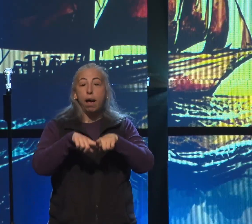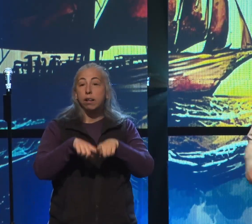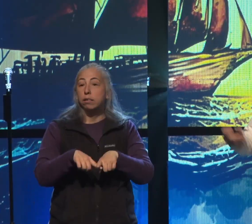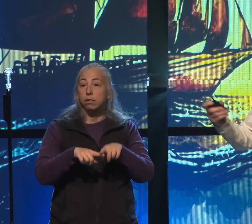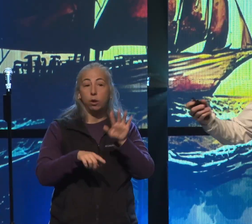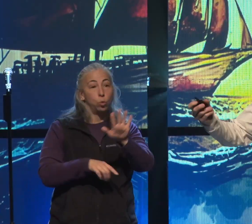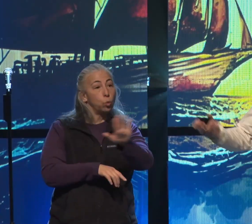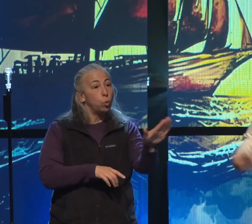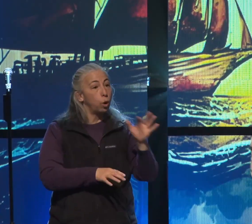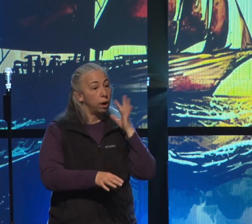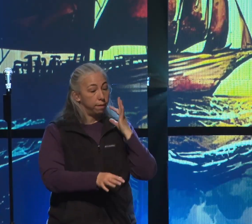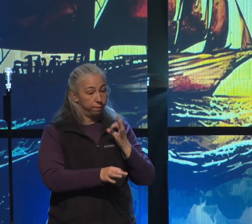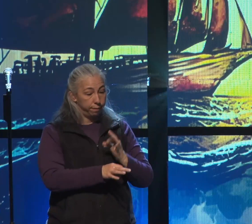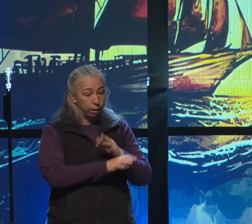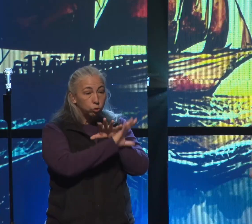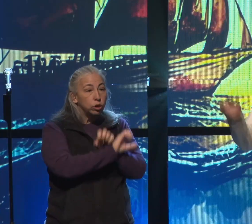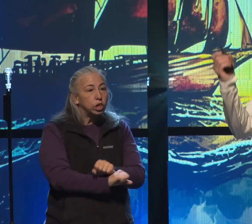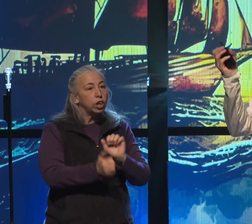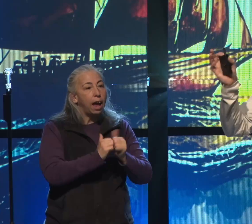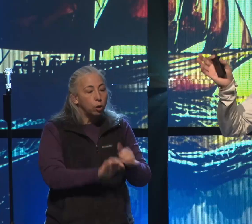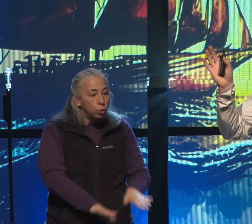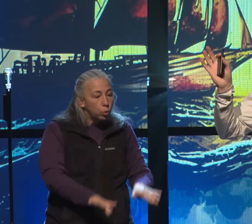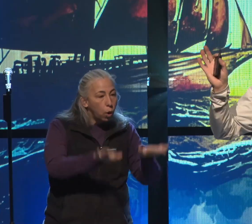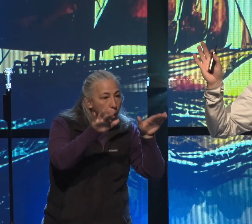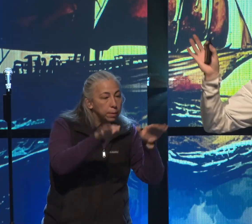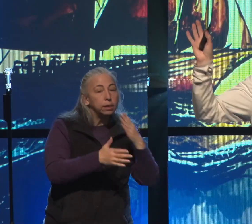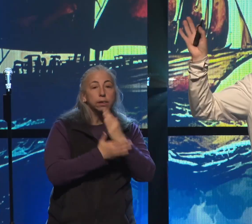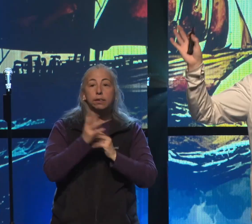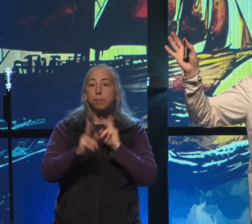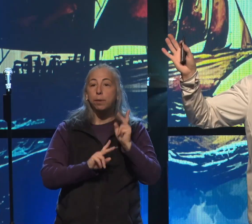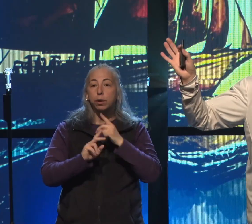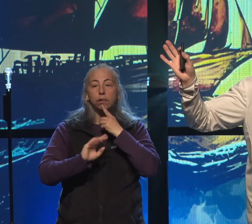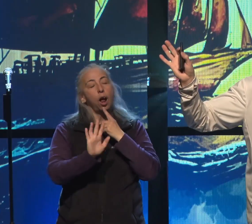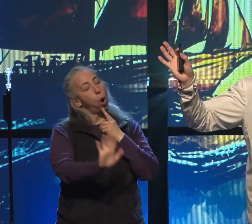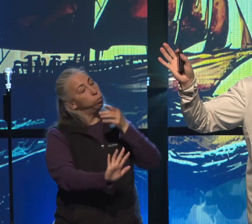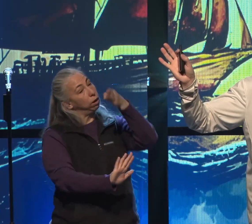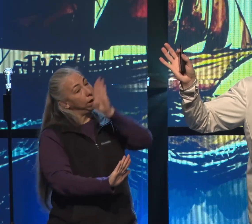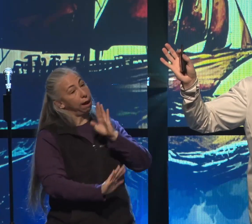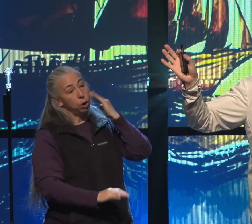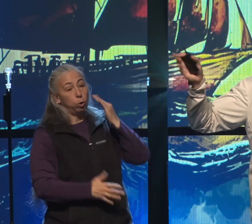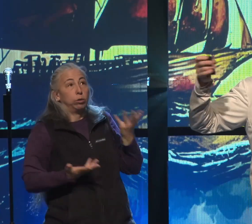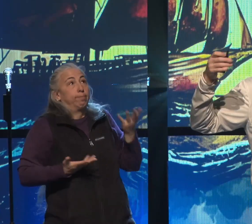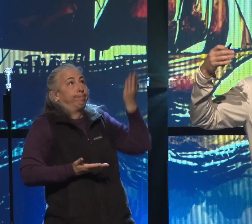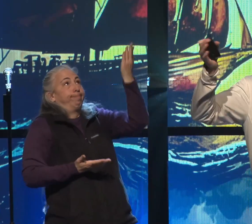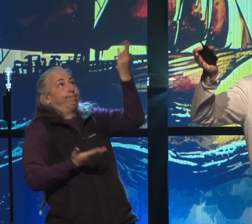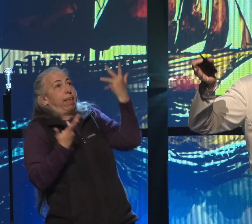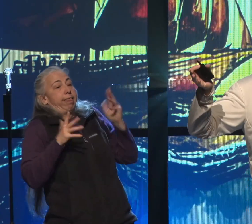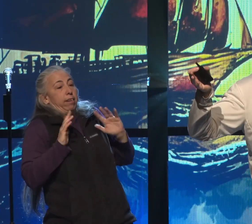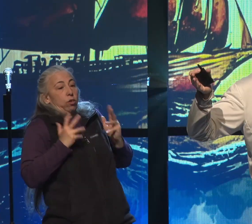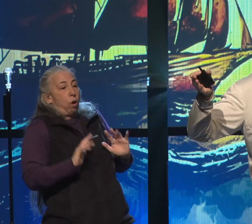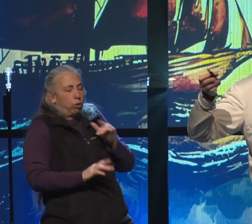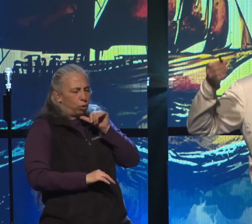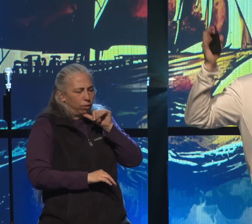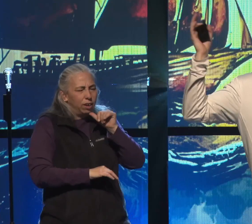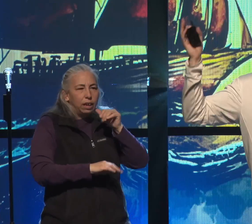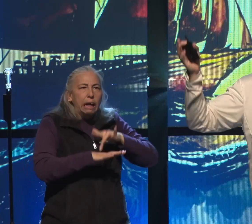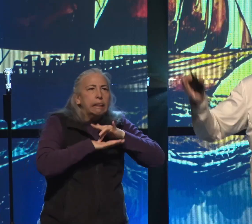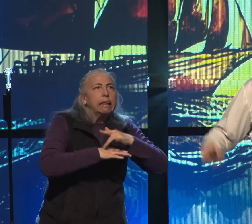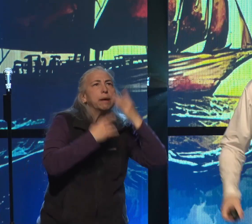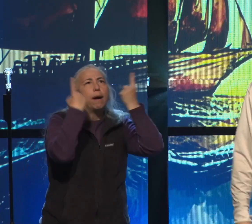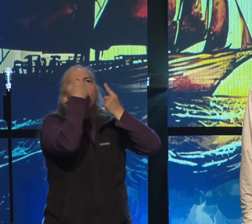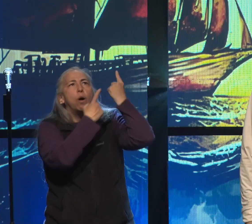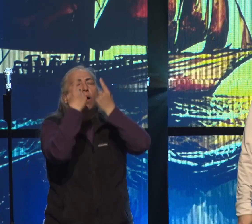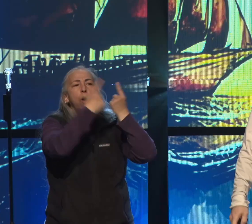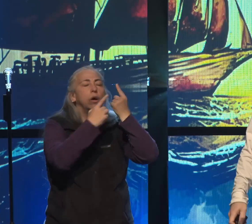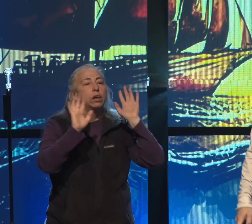up in. Certain faith traditions, they're like, well, don't order, only God knows. So like, let's not think about, oh, Lord willing,